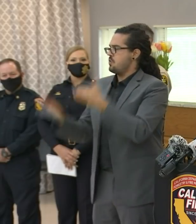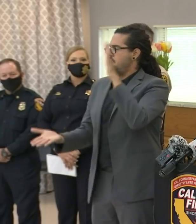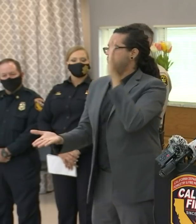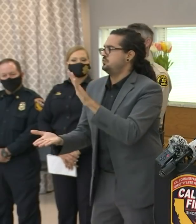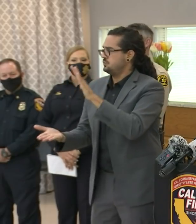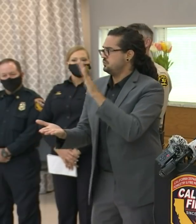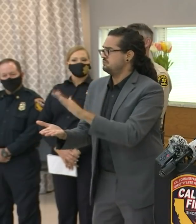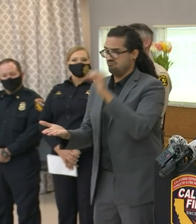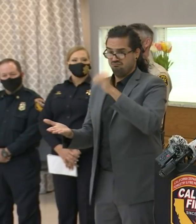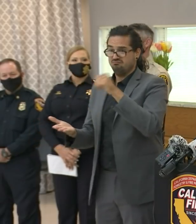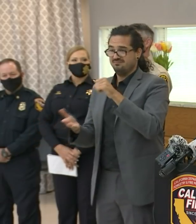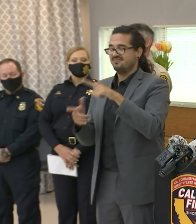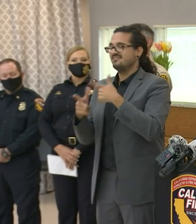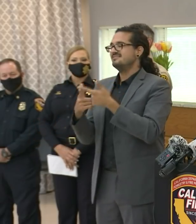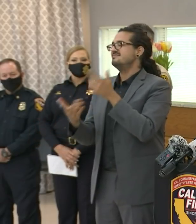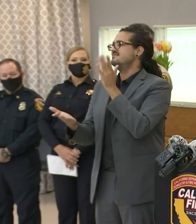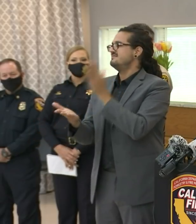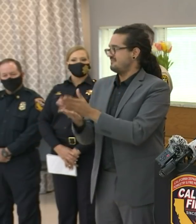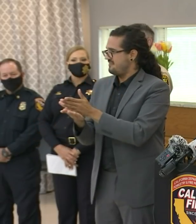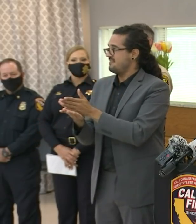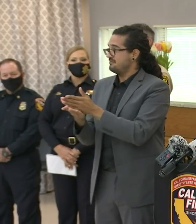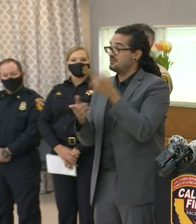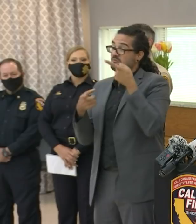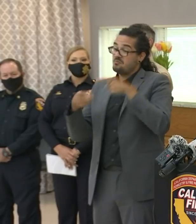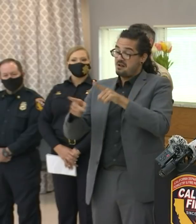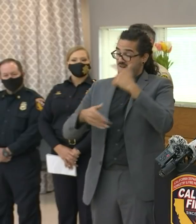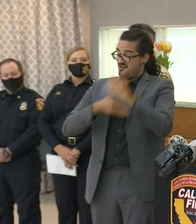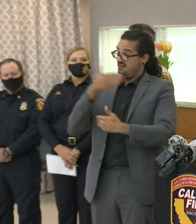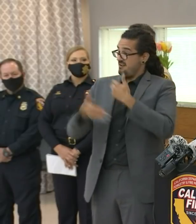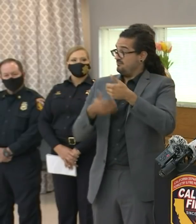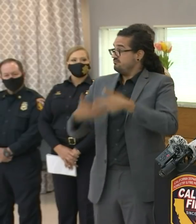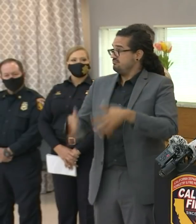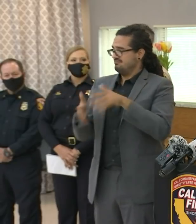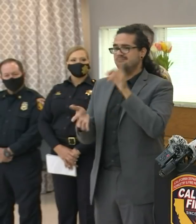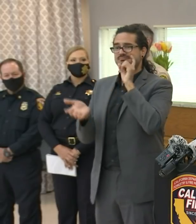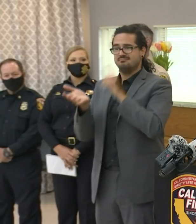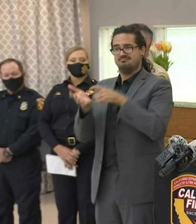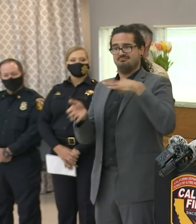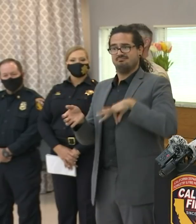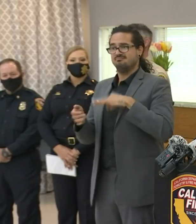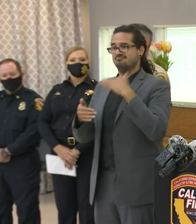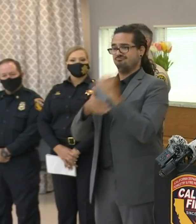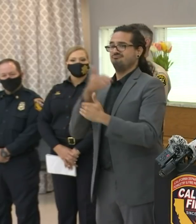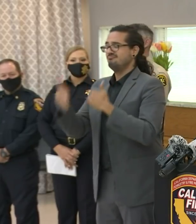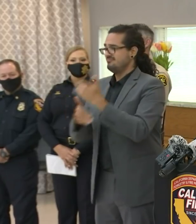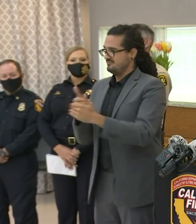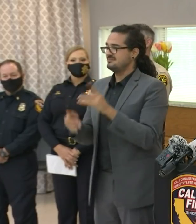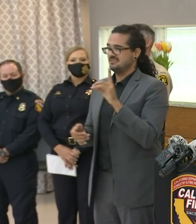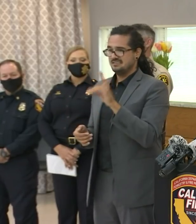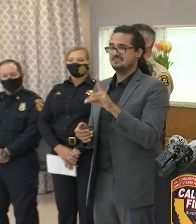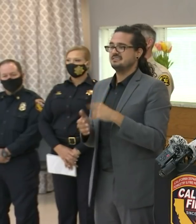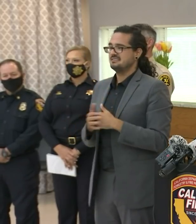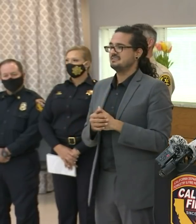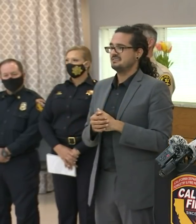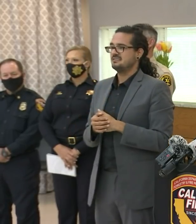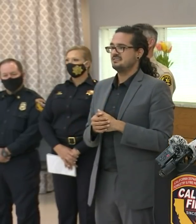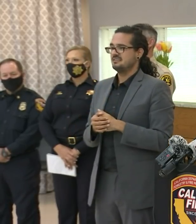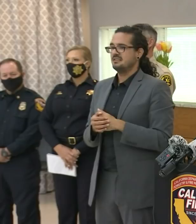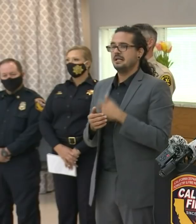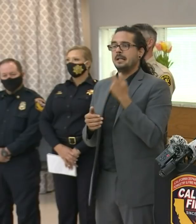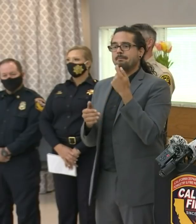them. And that is pretty much how the day went today. So, as we've been saying, small wins and another, I think, small win for